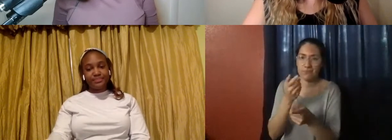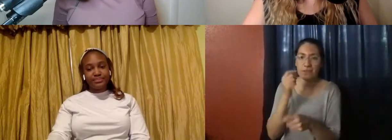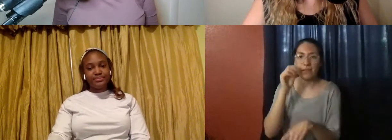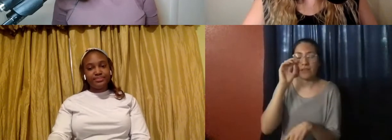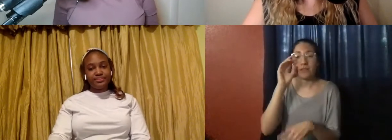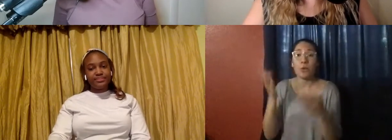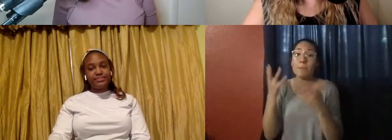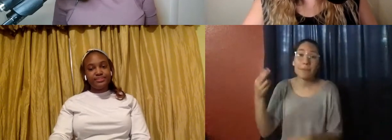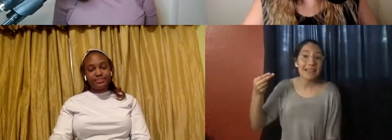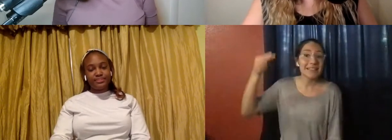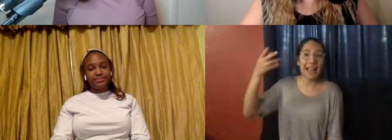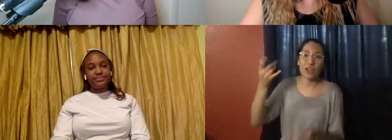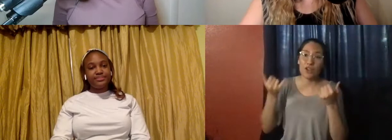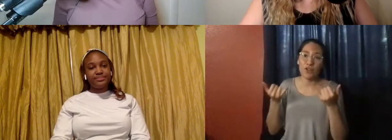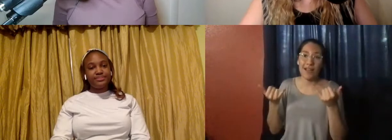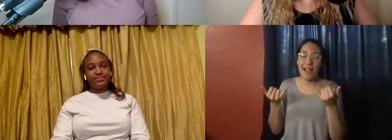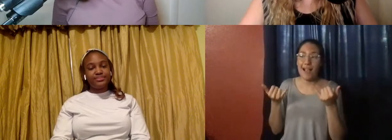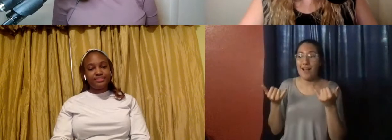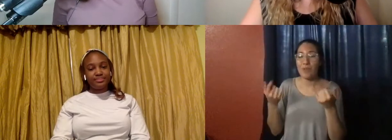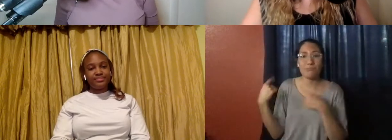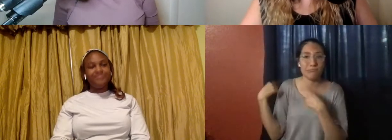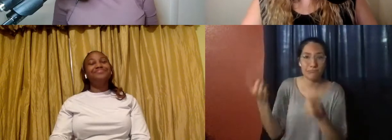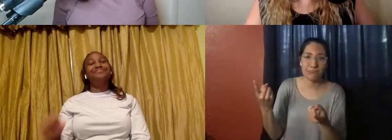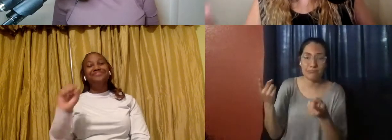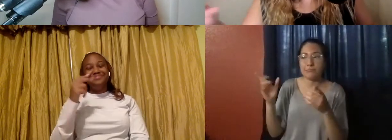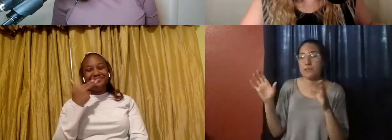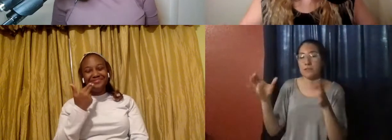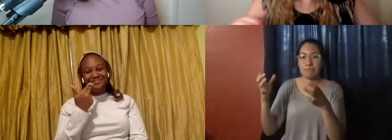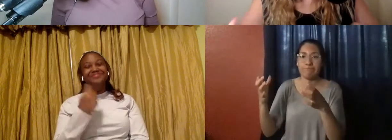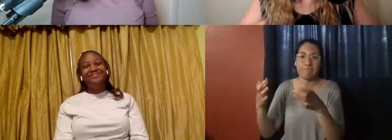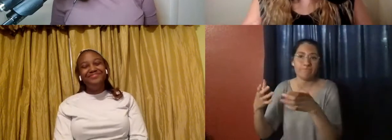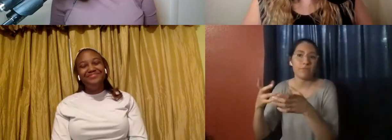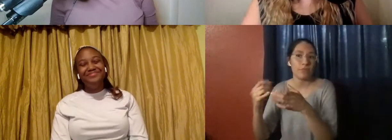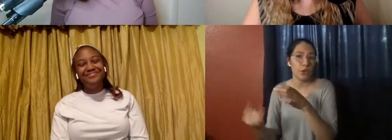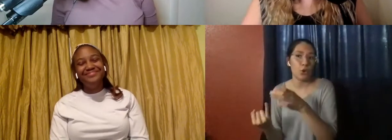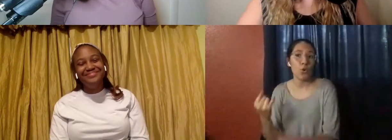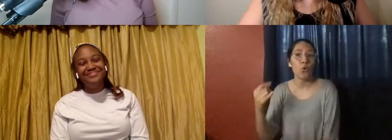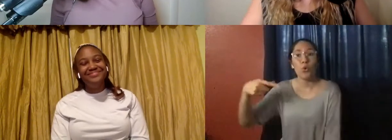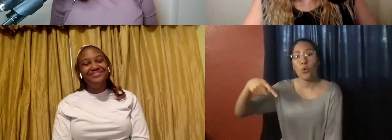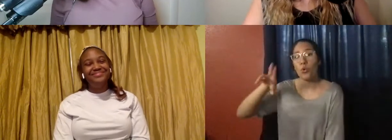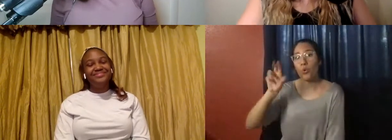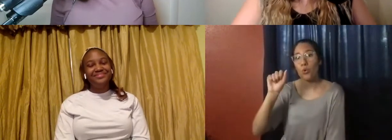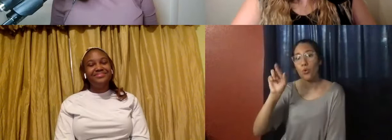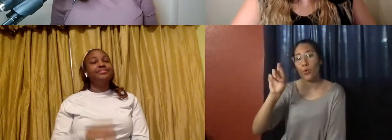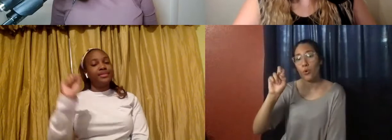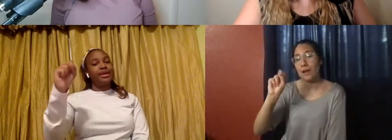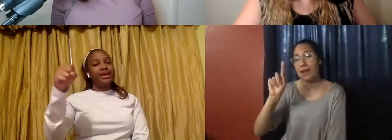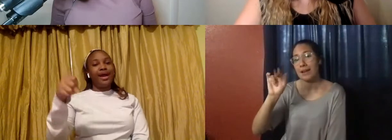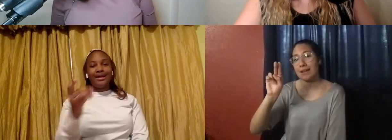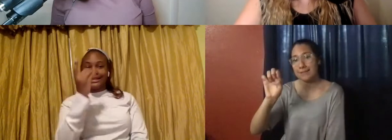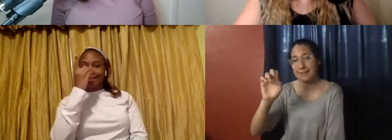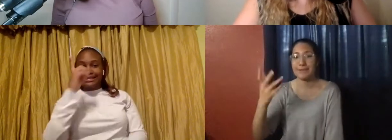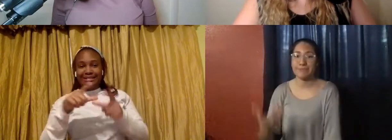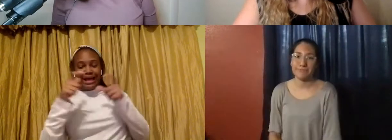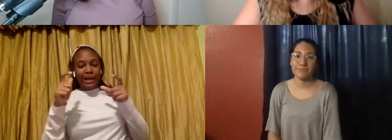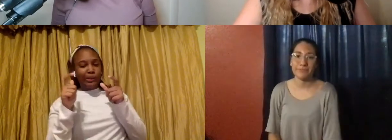people have been in quarantine, as I said. So, you know, porn sites are just, you know, stacking up those memberships. Yeah, the dick sizes have gotten